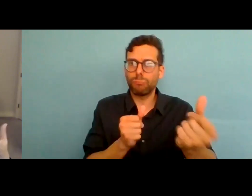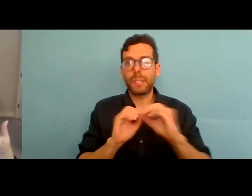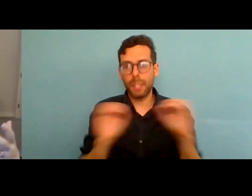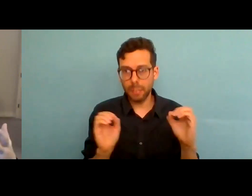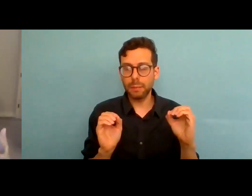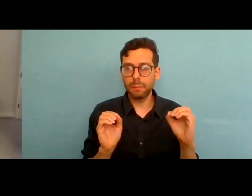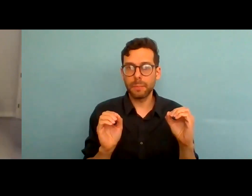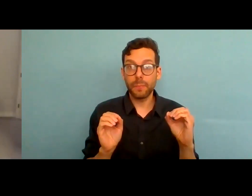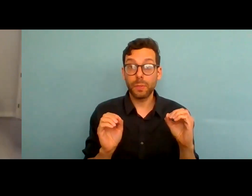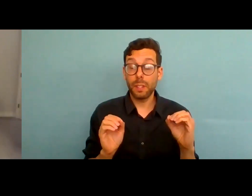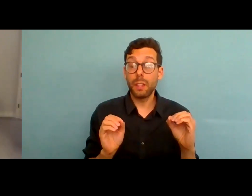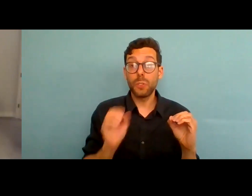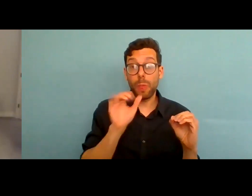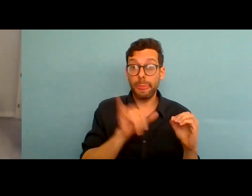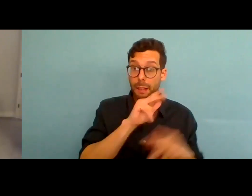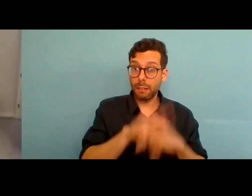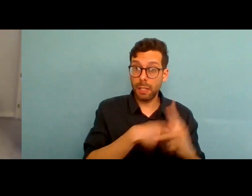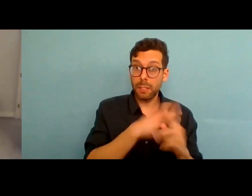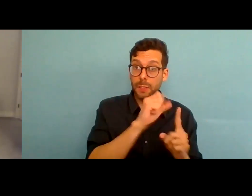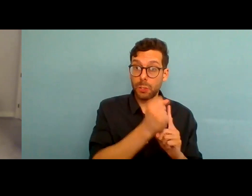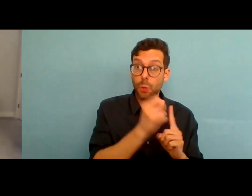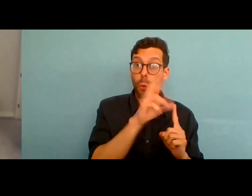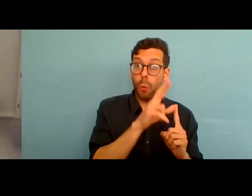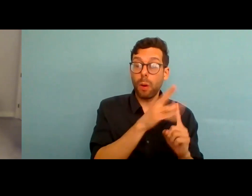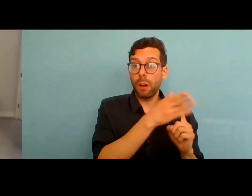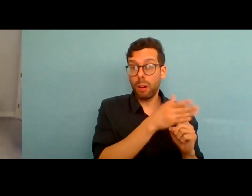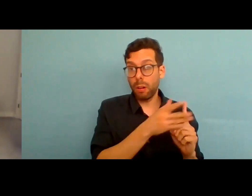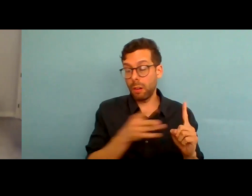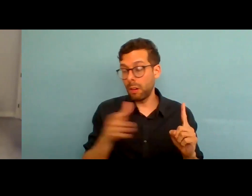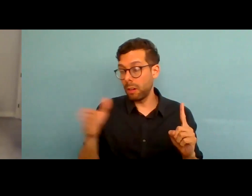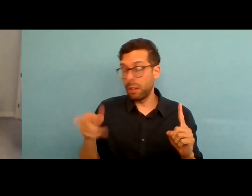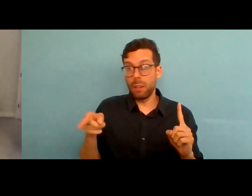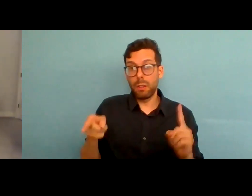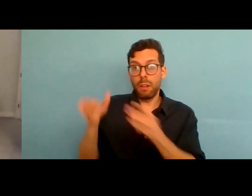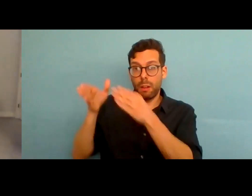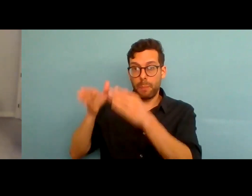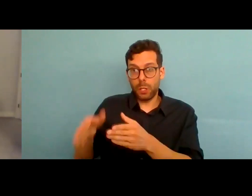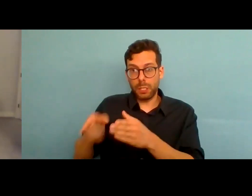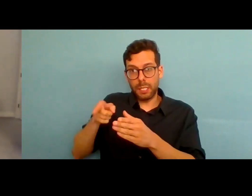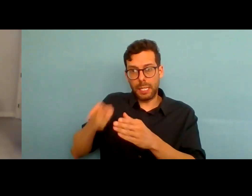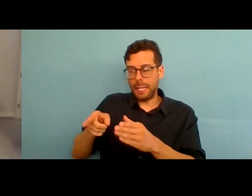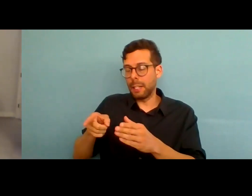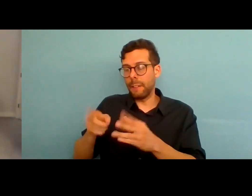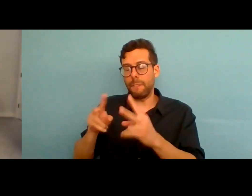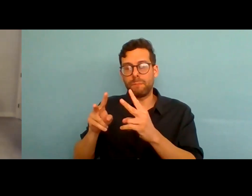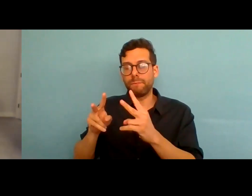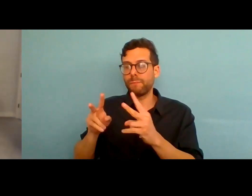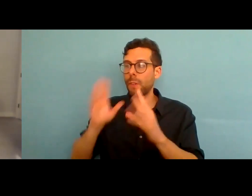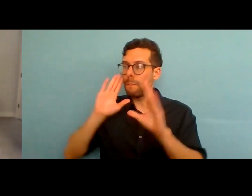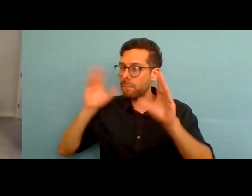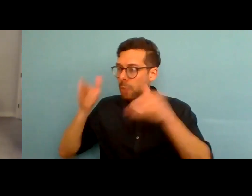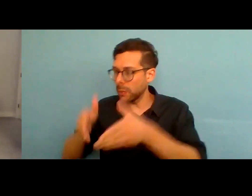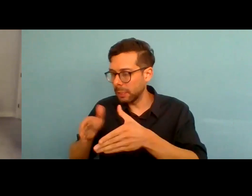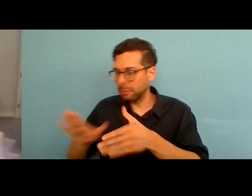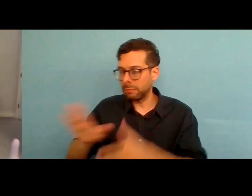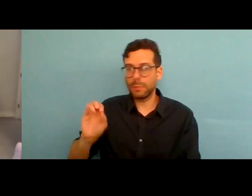the way from that to someone who is very much in their own quote unquote world, right? So thinking about this full